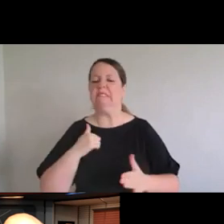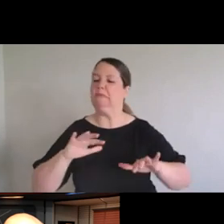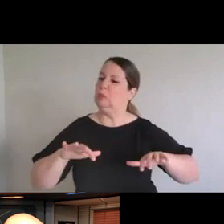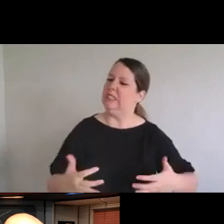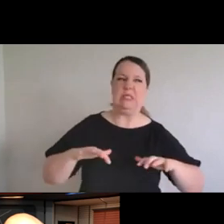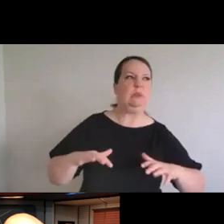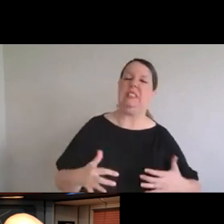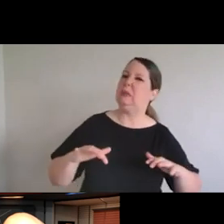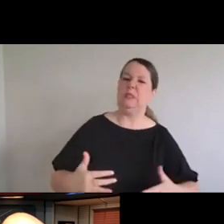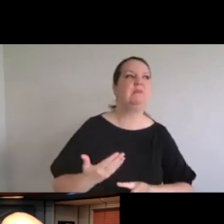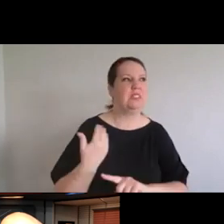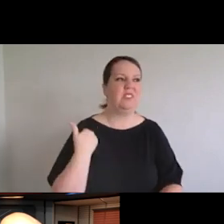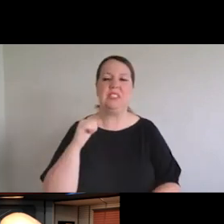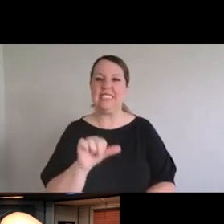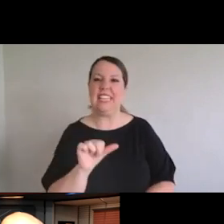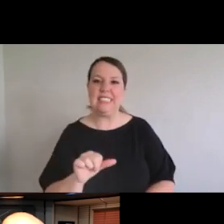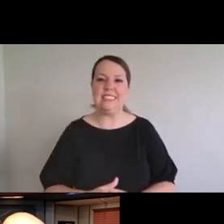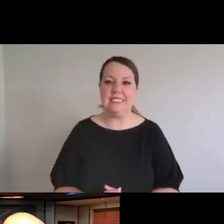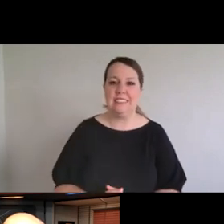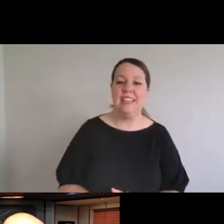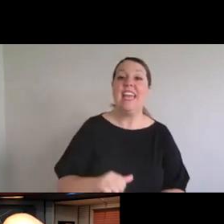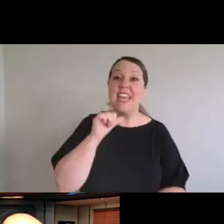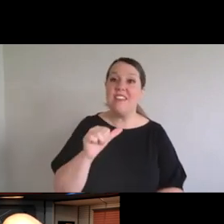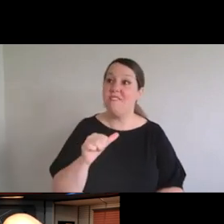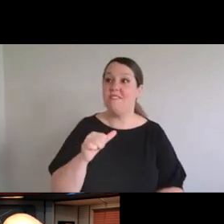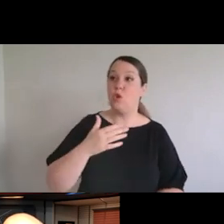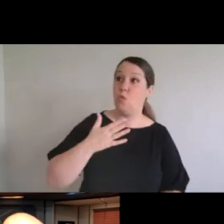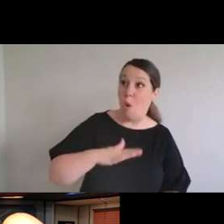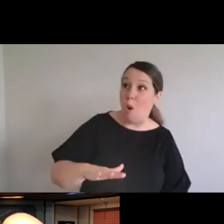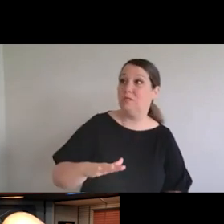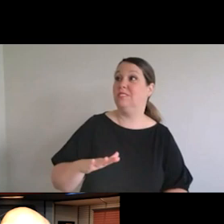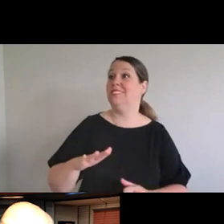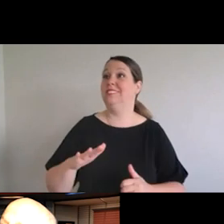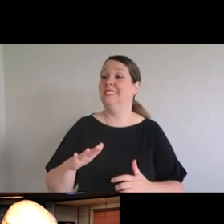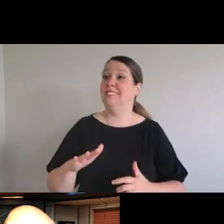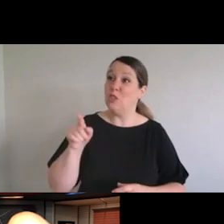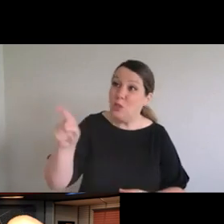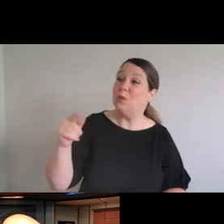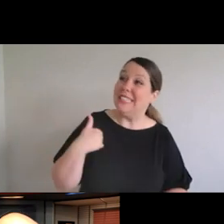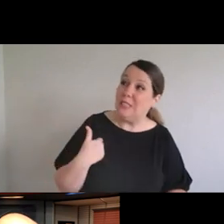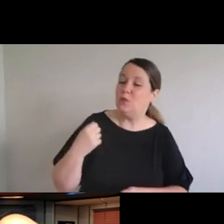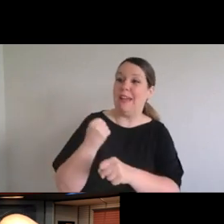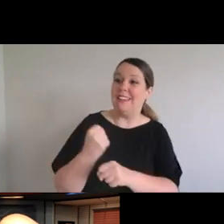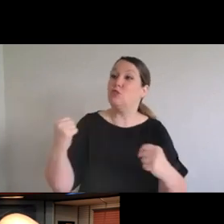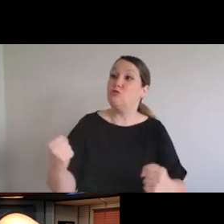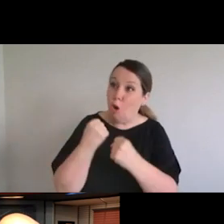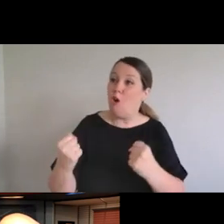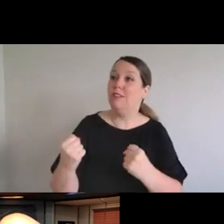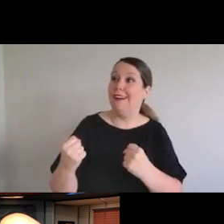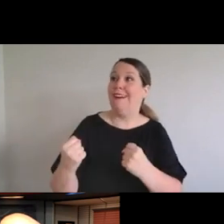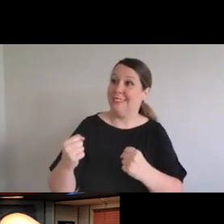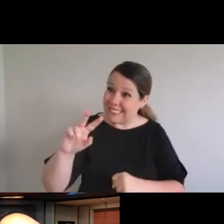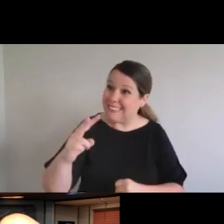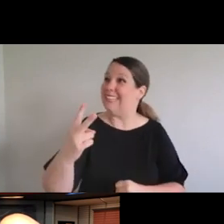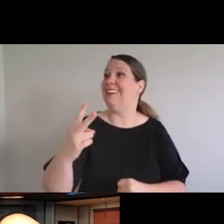weak, even though it was stronger. He wanted to make it stronger still. You don't need to learn now the mistakes